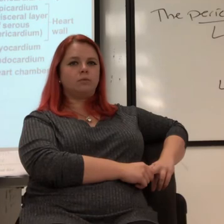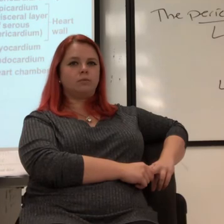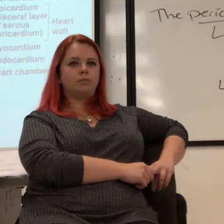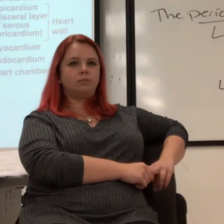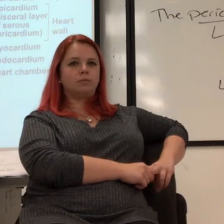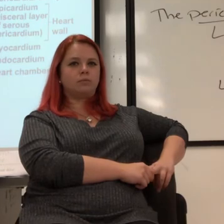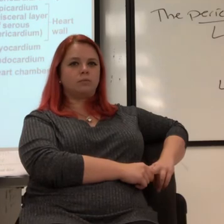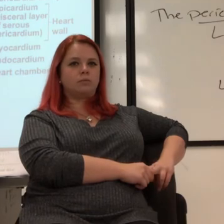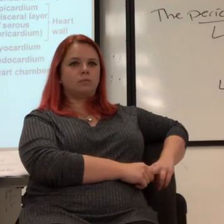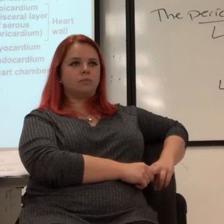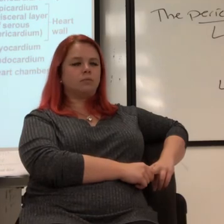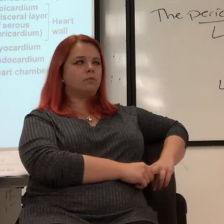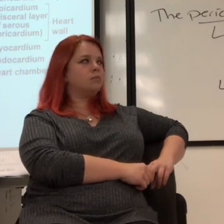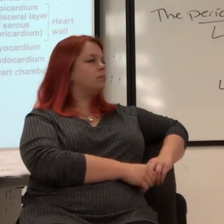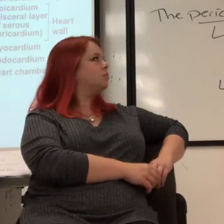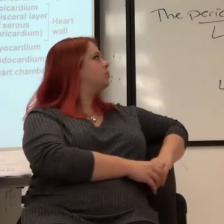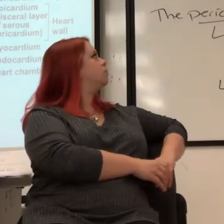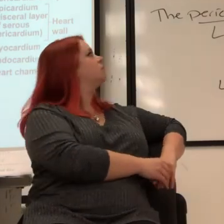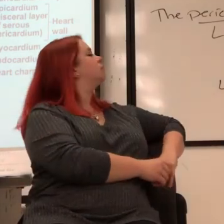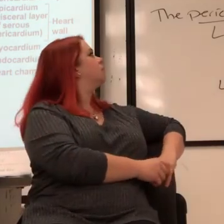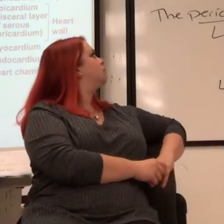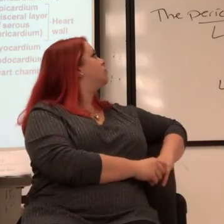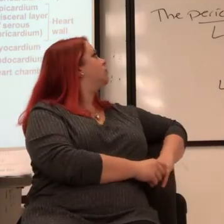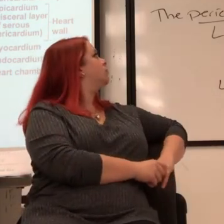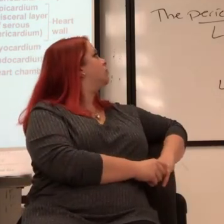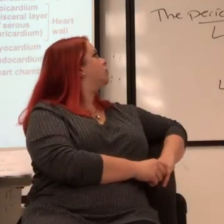Vessels of the heart